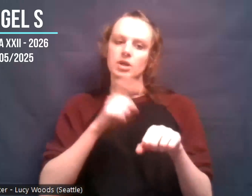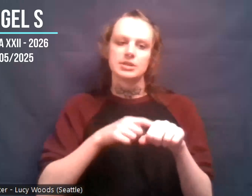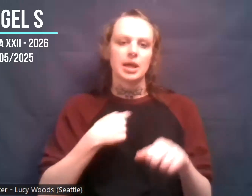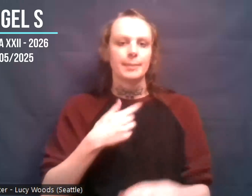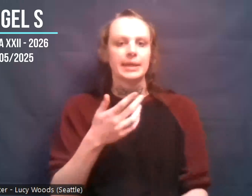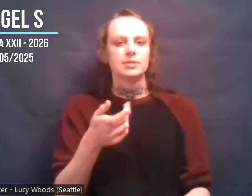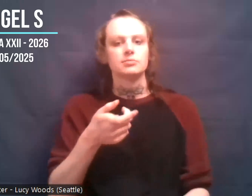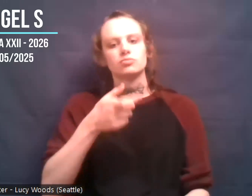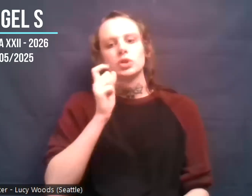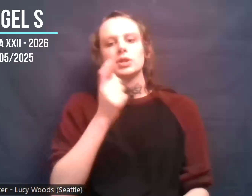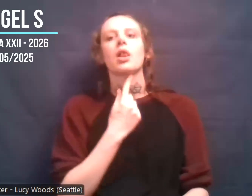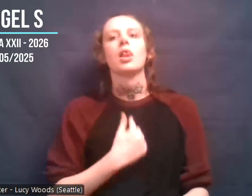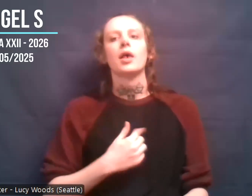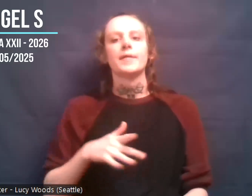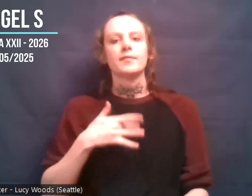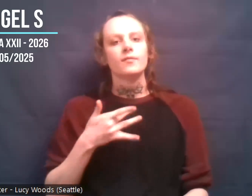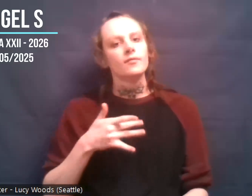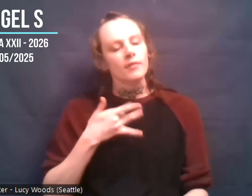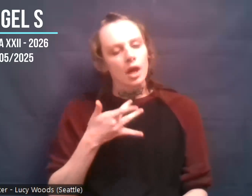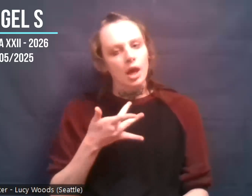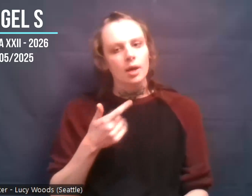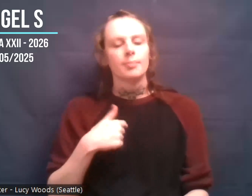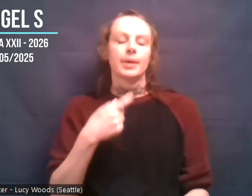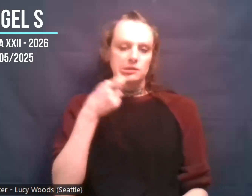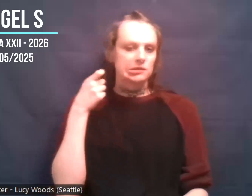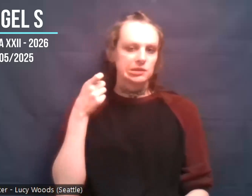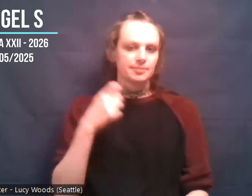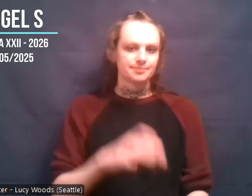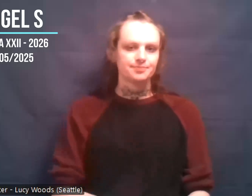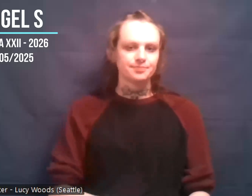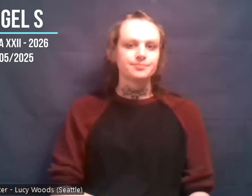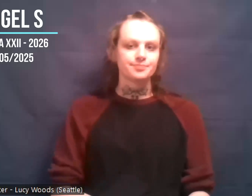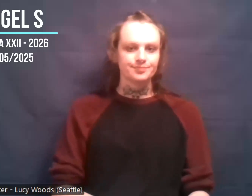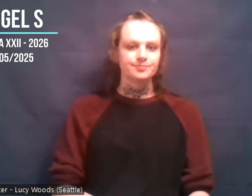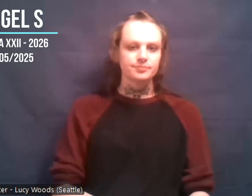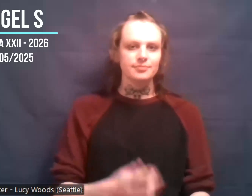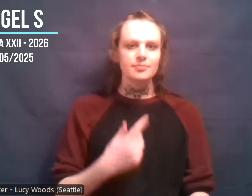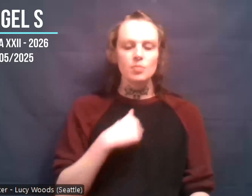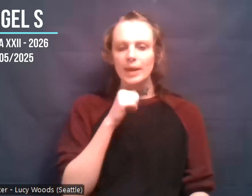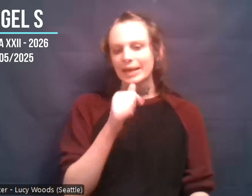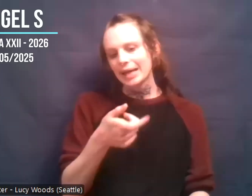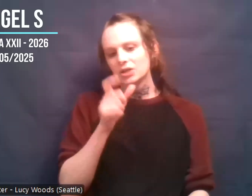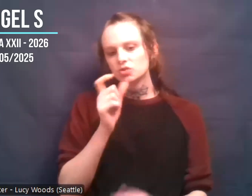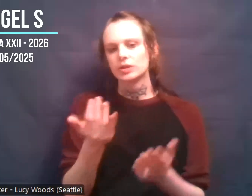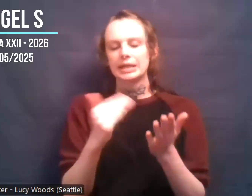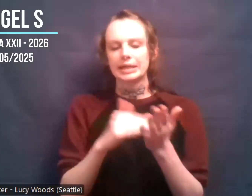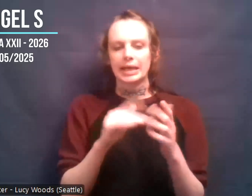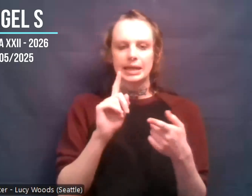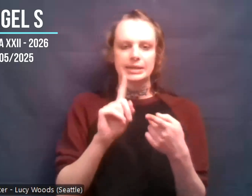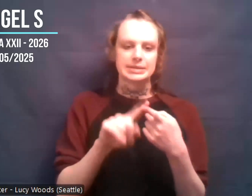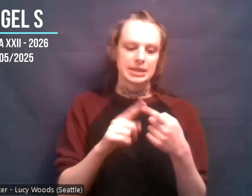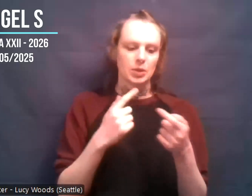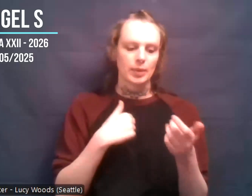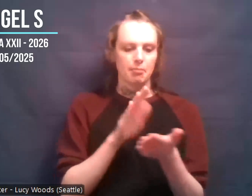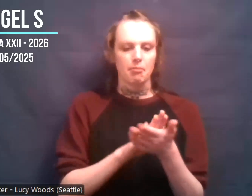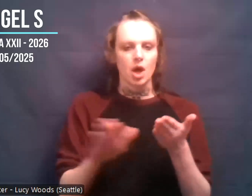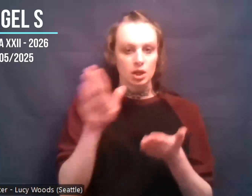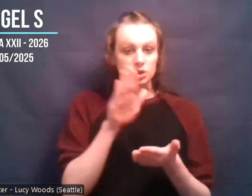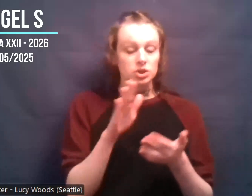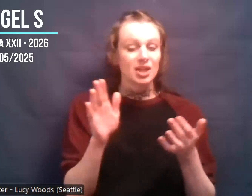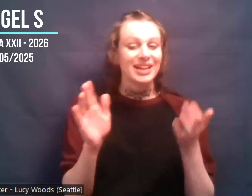Um, and I didn't drink again until I was in college, mostly because I was terrified of my